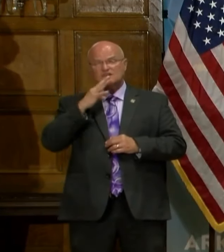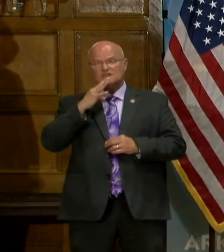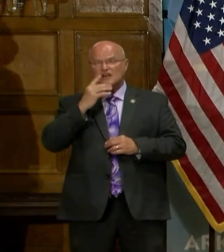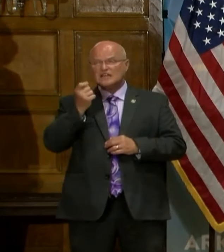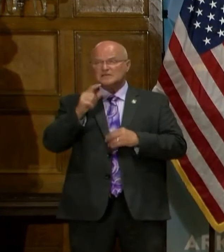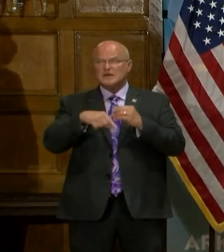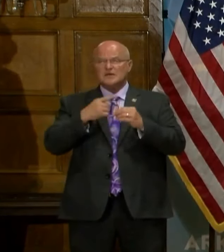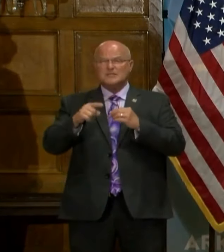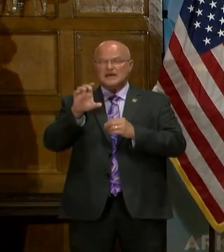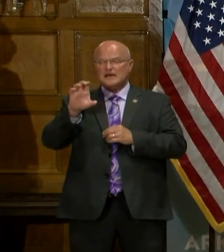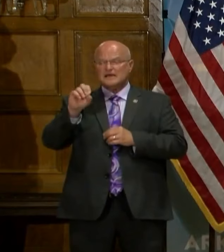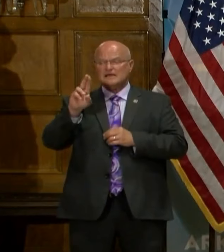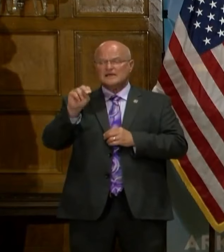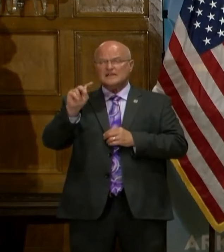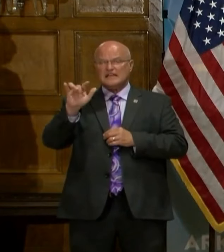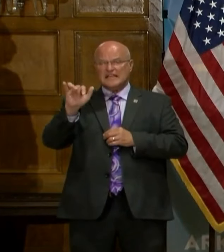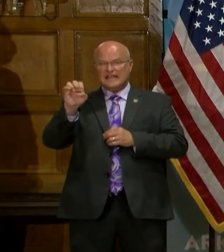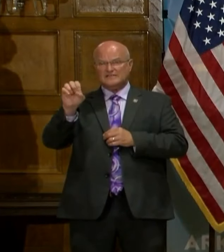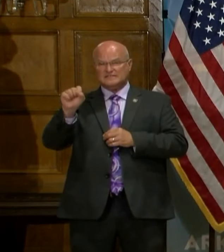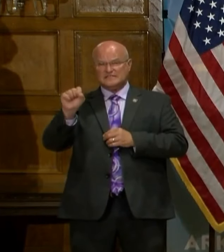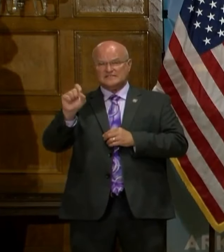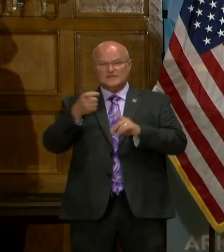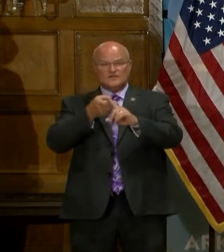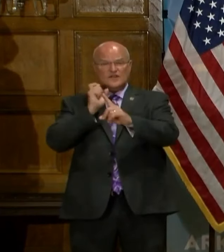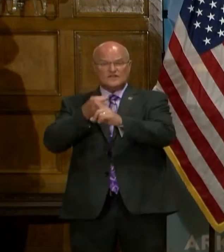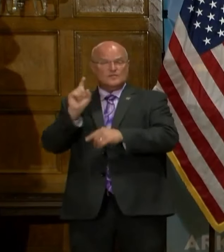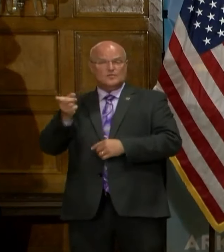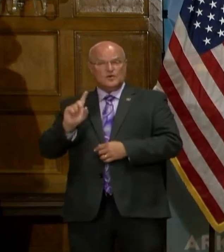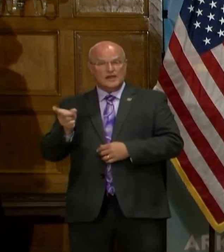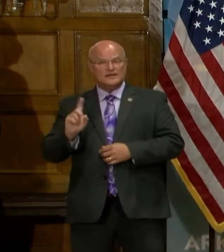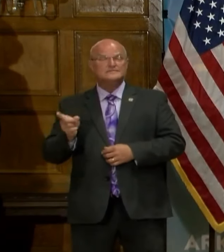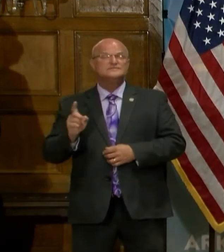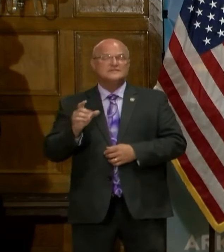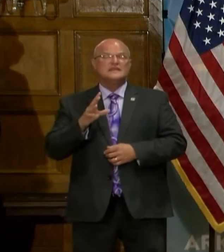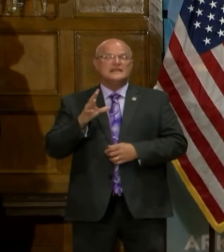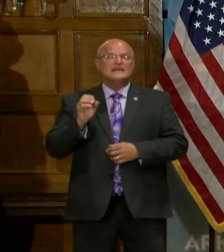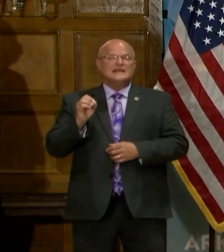little bit about the counties where these are coming from, and